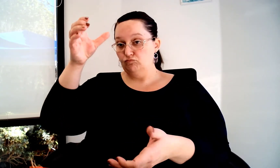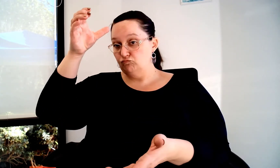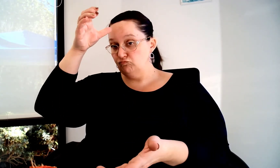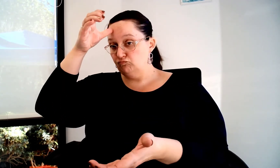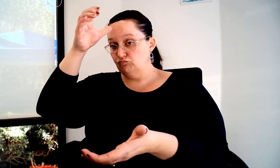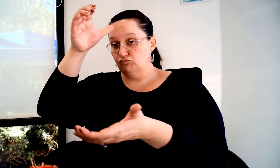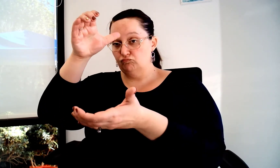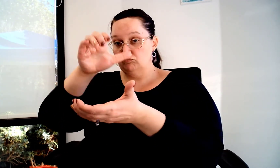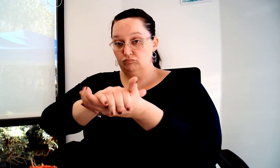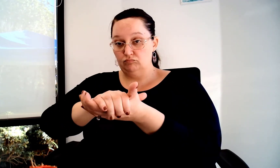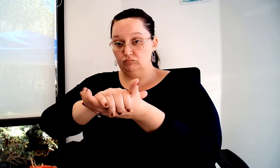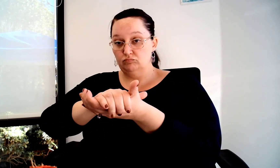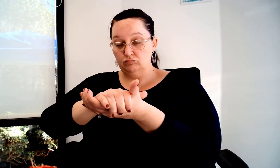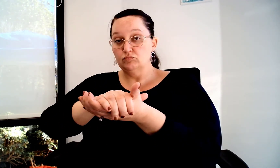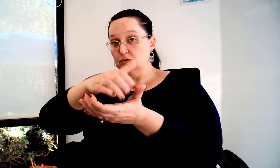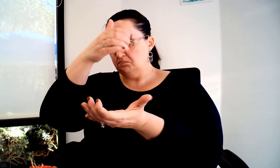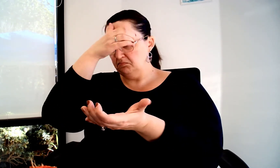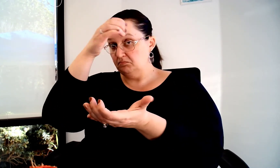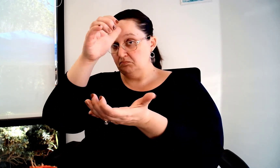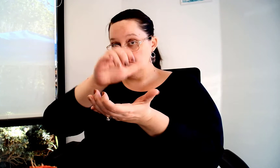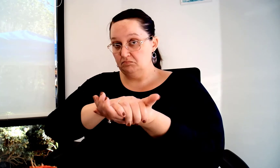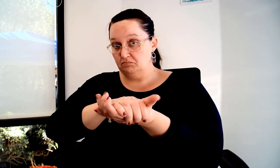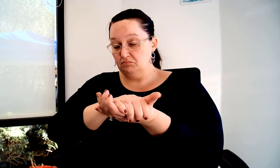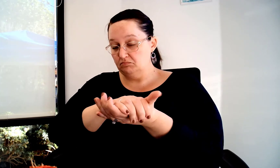You know the signs husband.